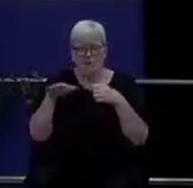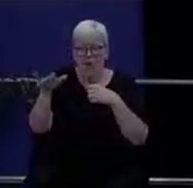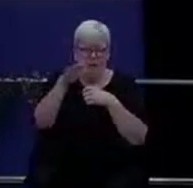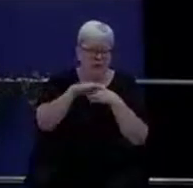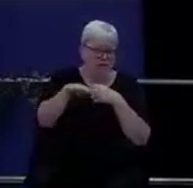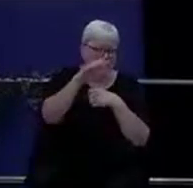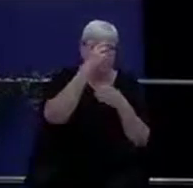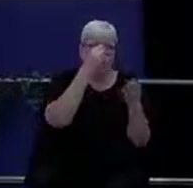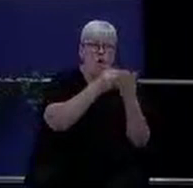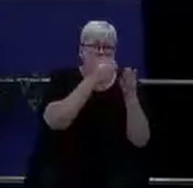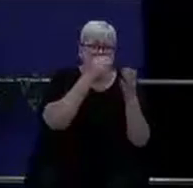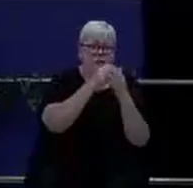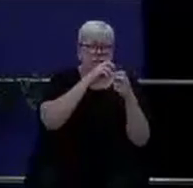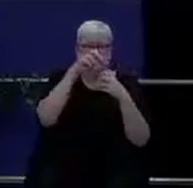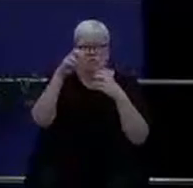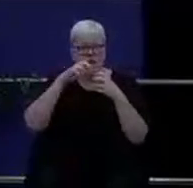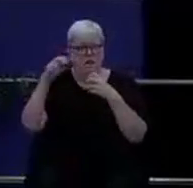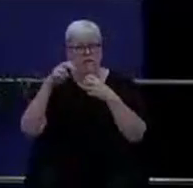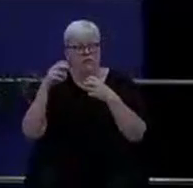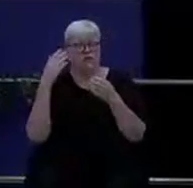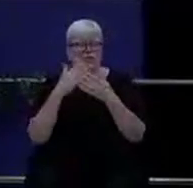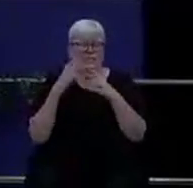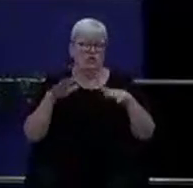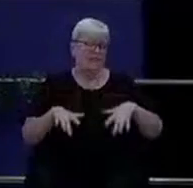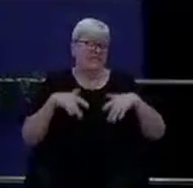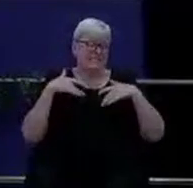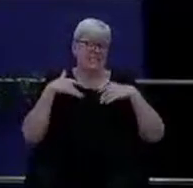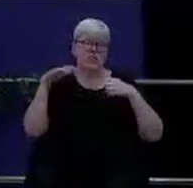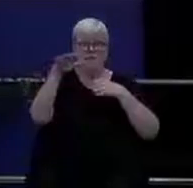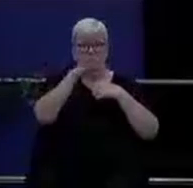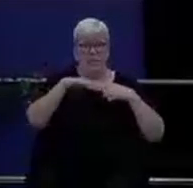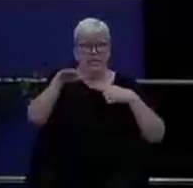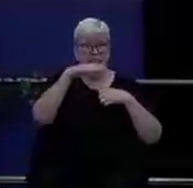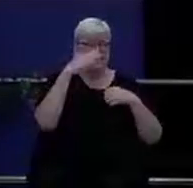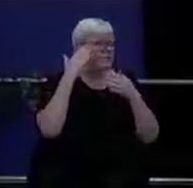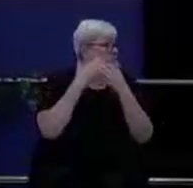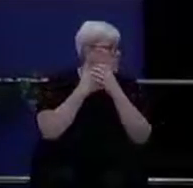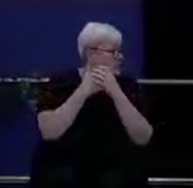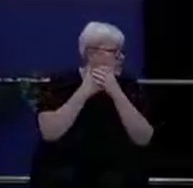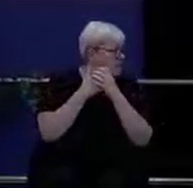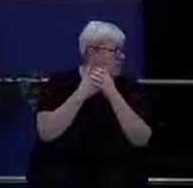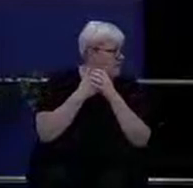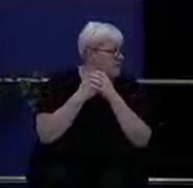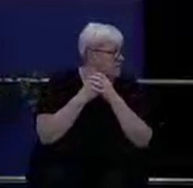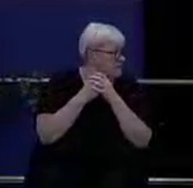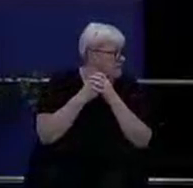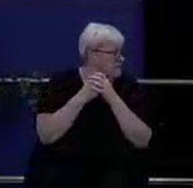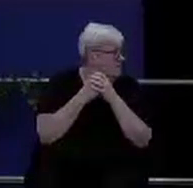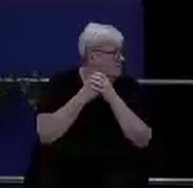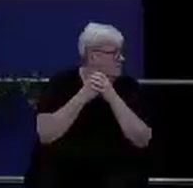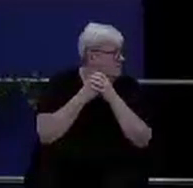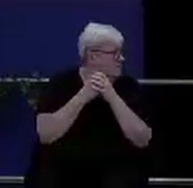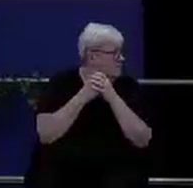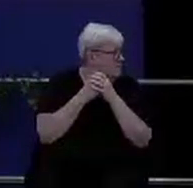and all the rest of it. So to be centered in a place, and I mean, obviously, I'm, you know, not quite as small as that,